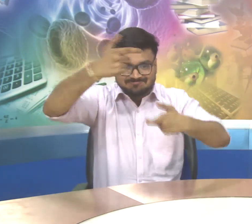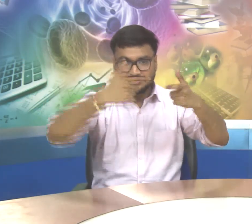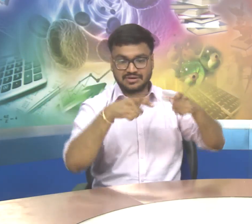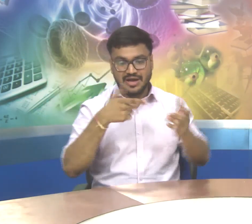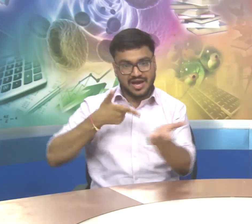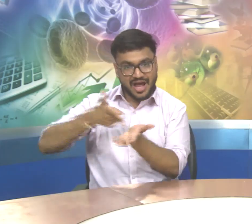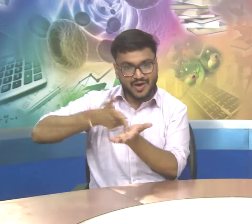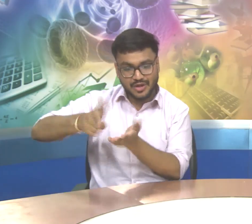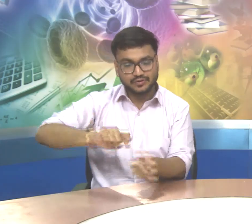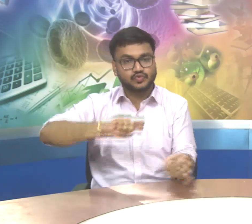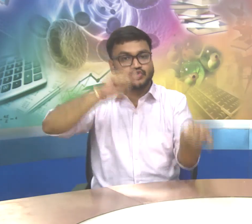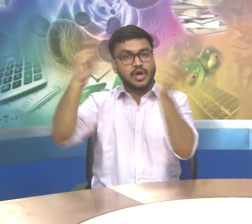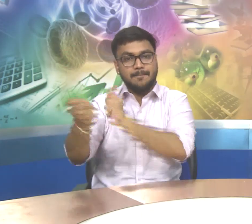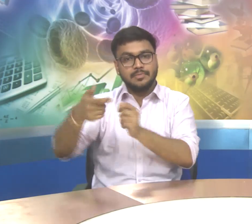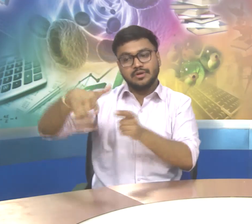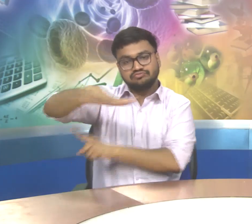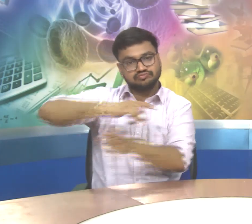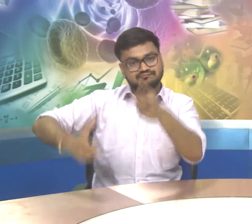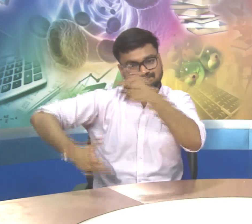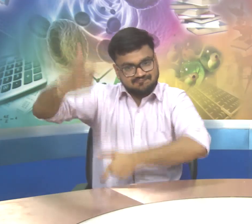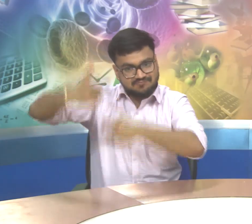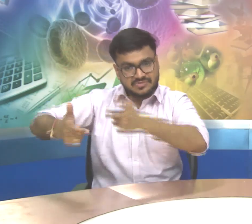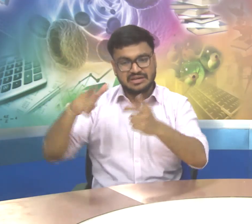causing land resources to decrease.